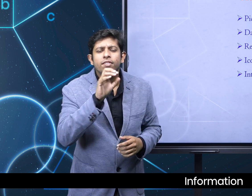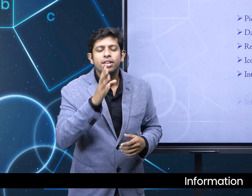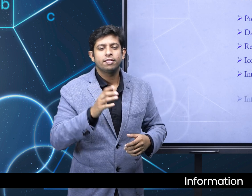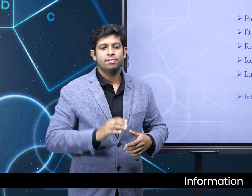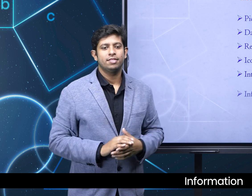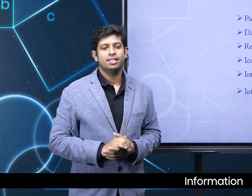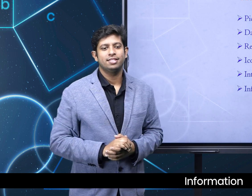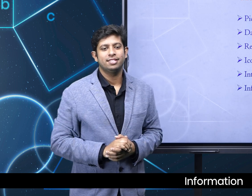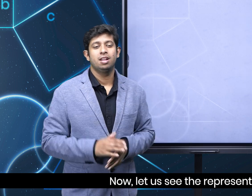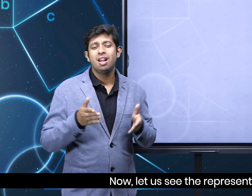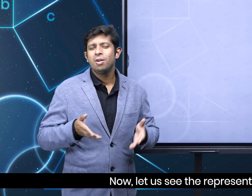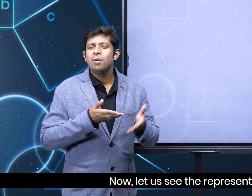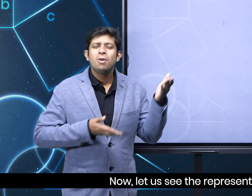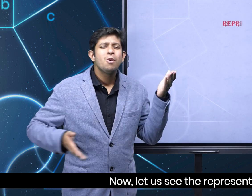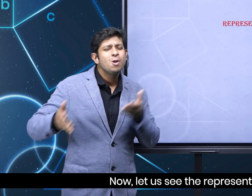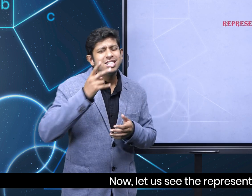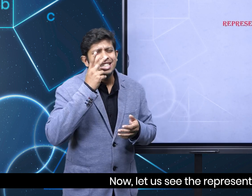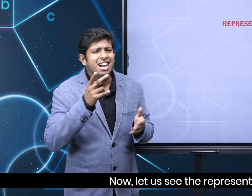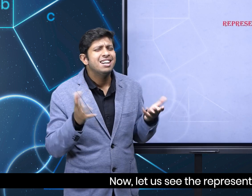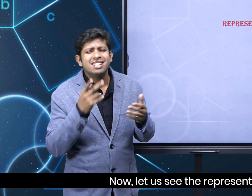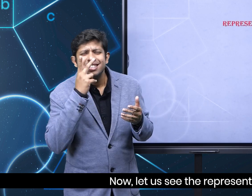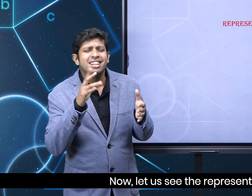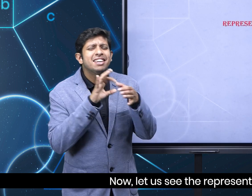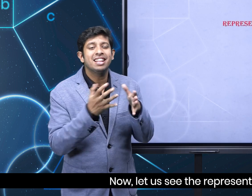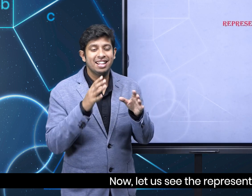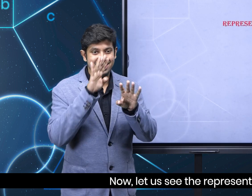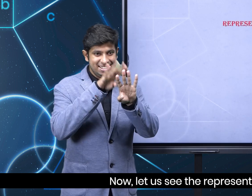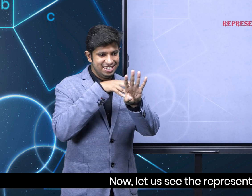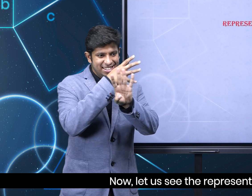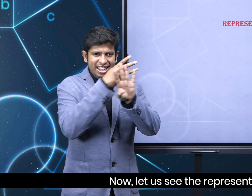information. Now let us see the representation of data.